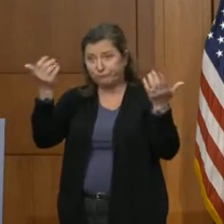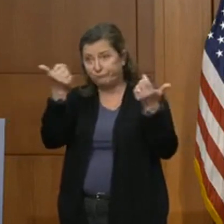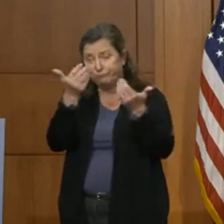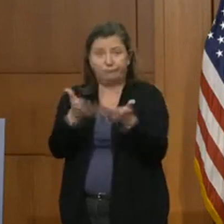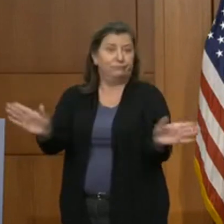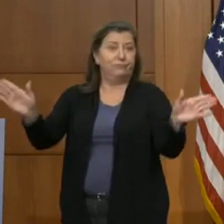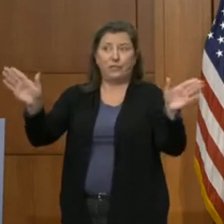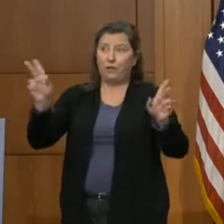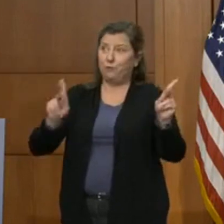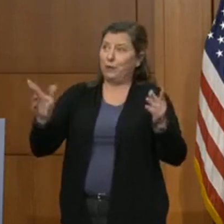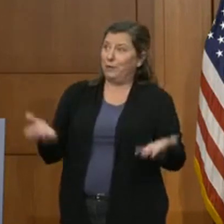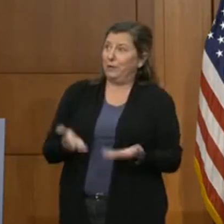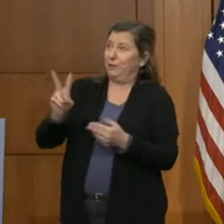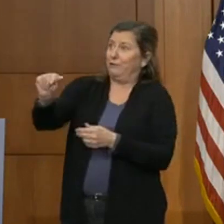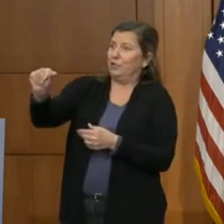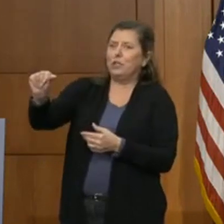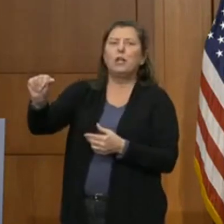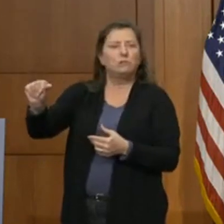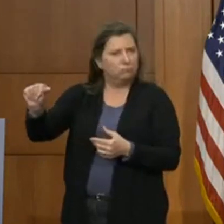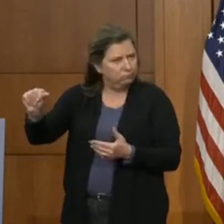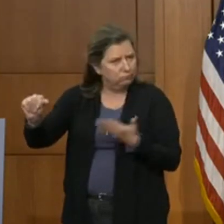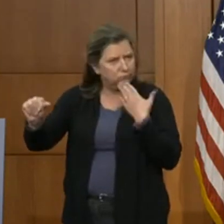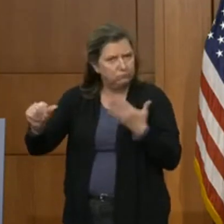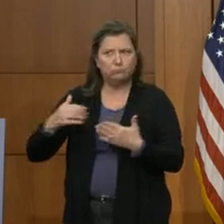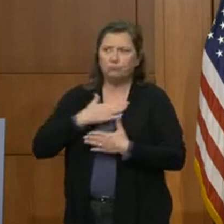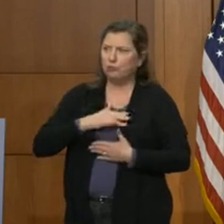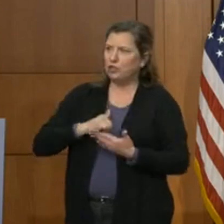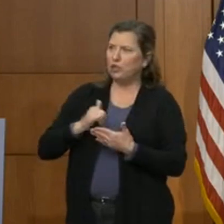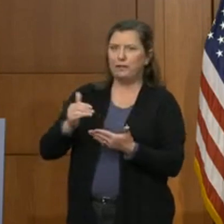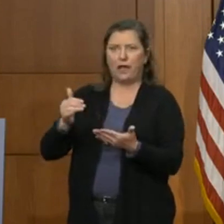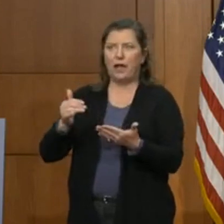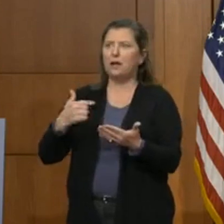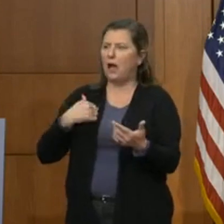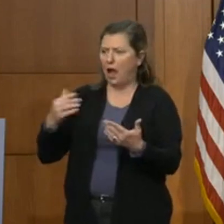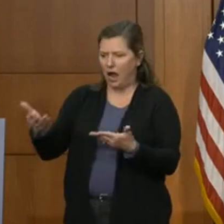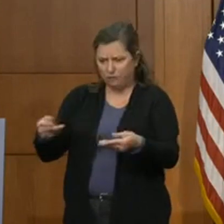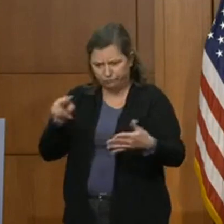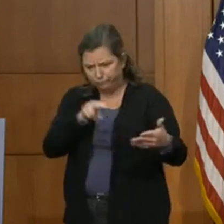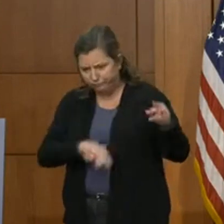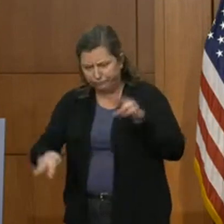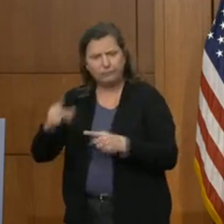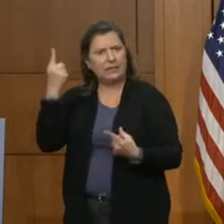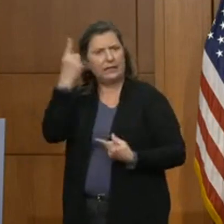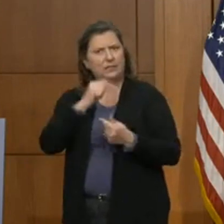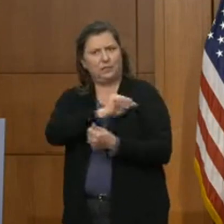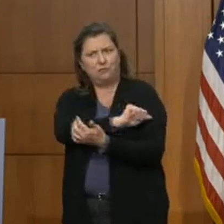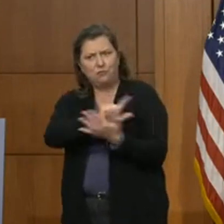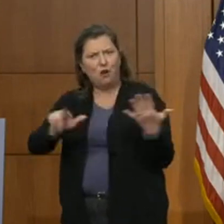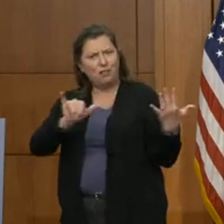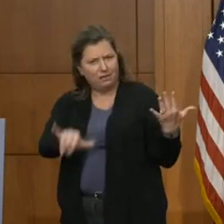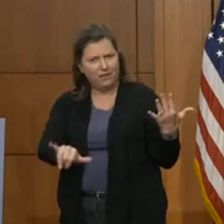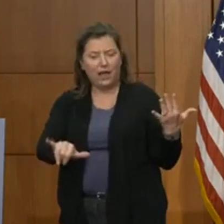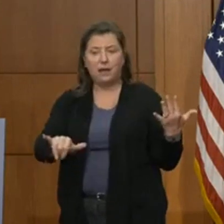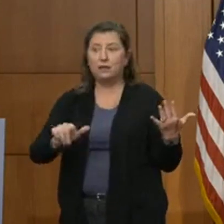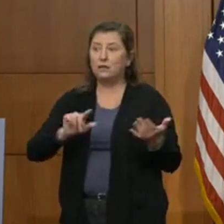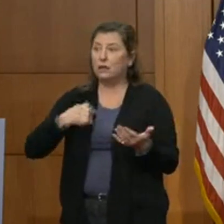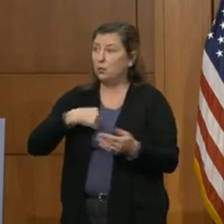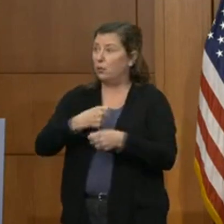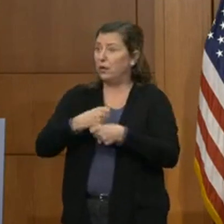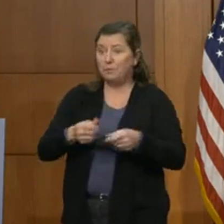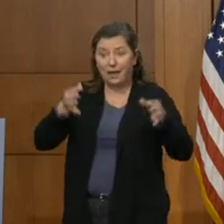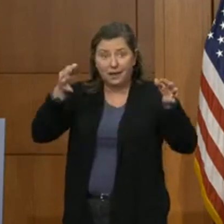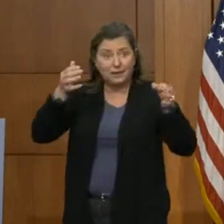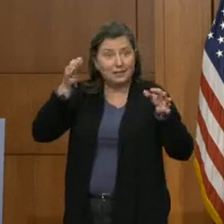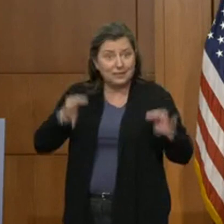citizens throughout Virginia, I do appreciate that input. I take all of that into consideration, and we make decisions literally by